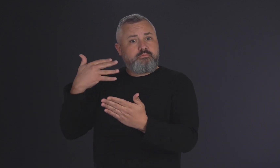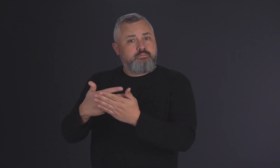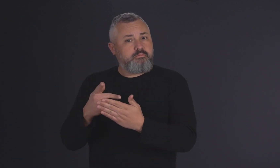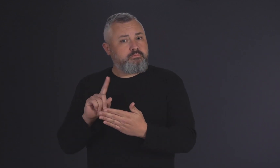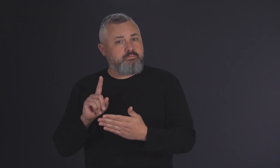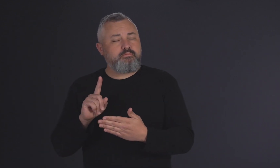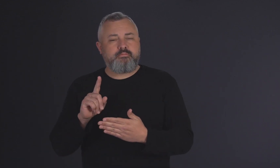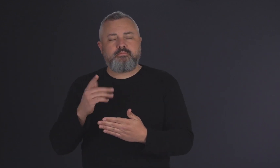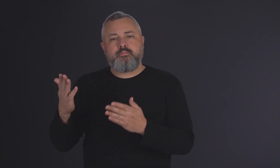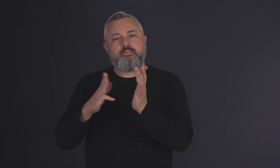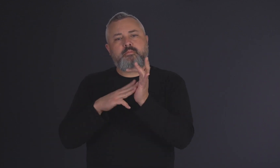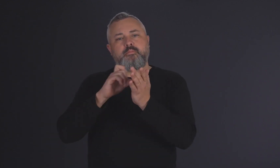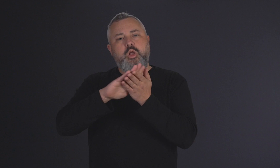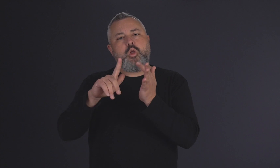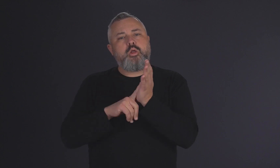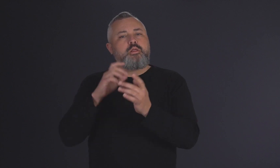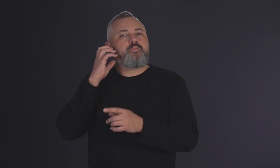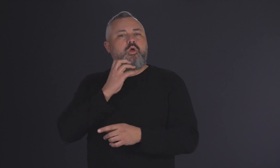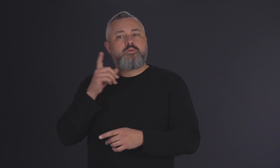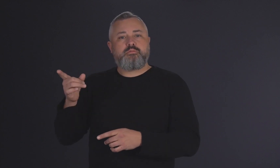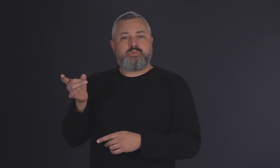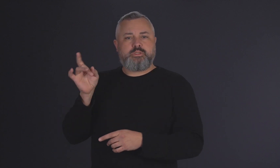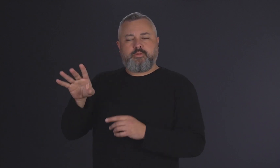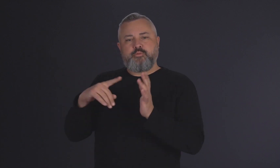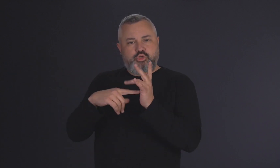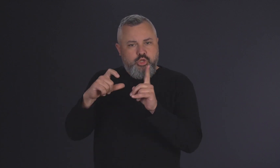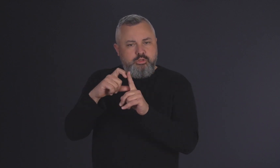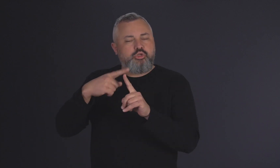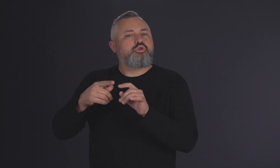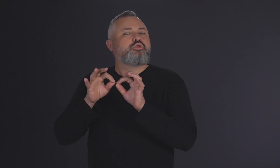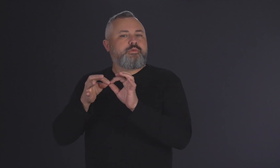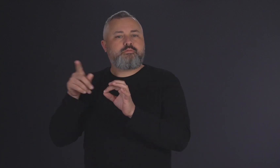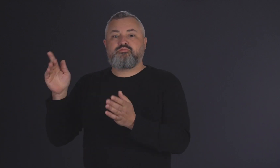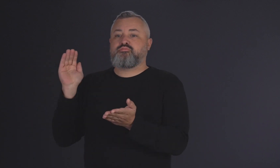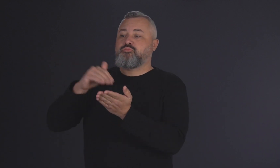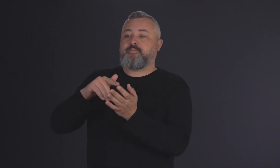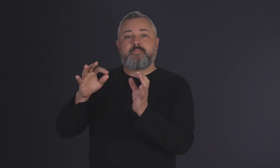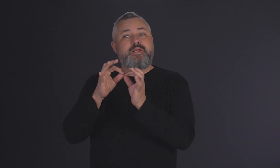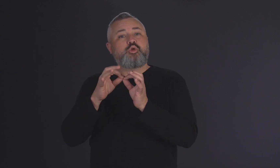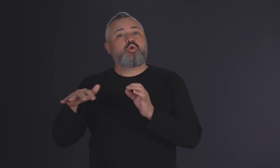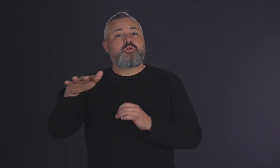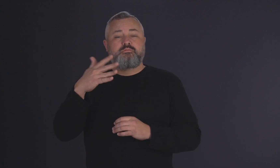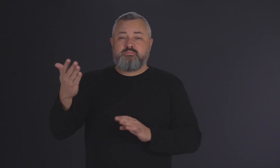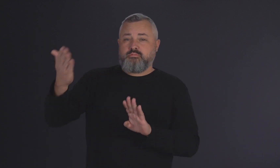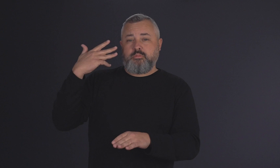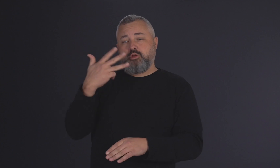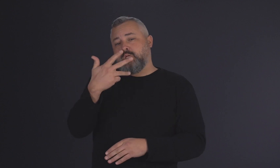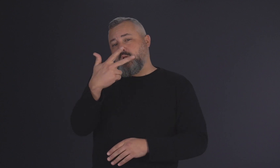like this? Now we'll meet Michael. Michael is a teacher of the deaf and an interpreter who moved to Bendigo back